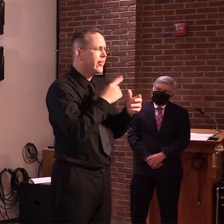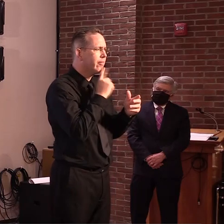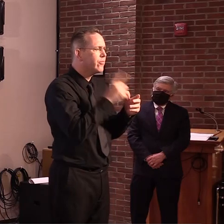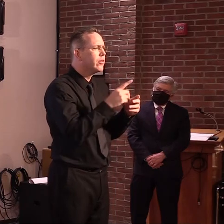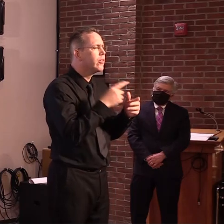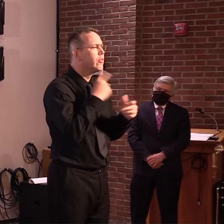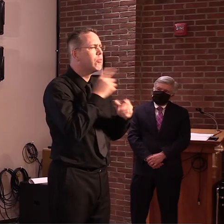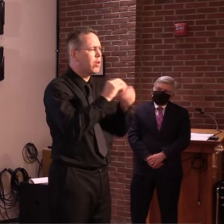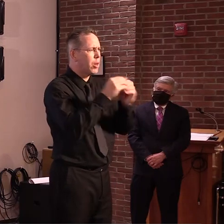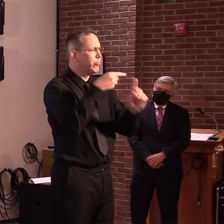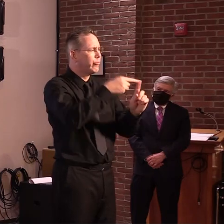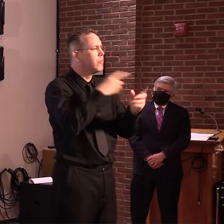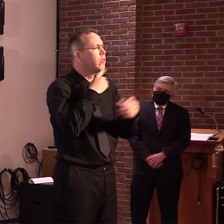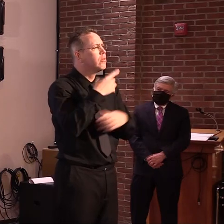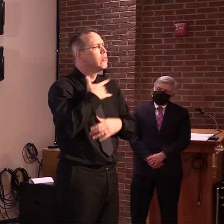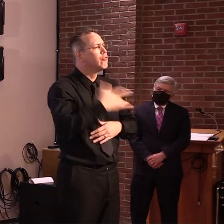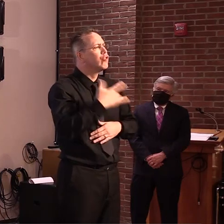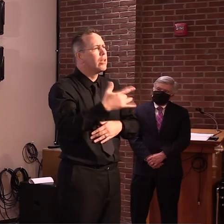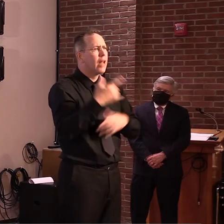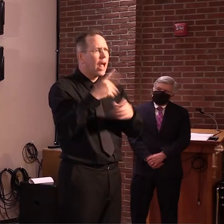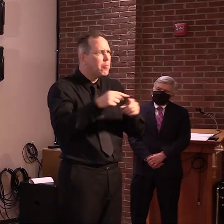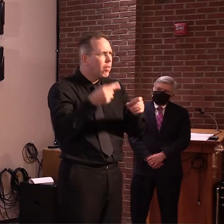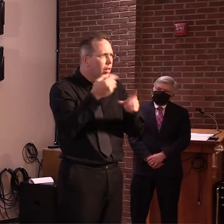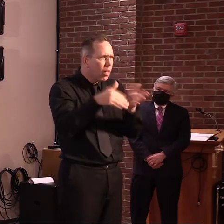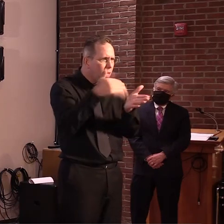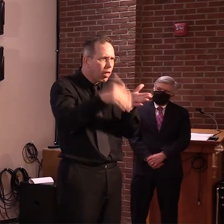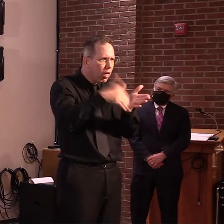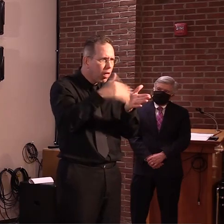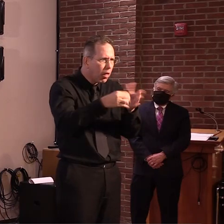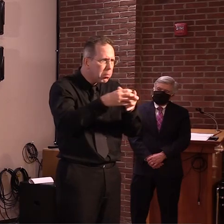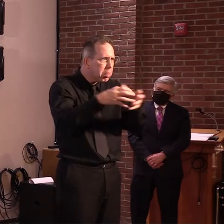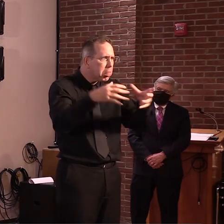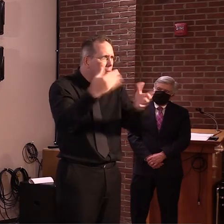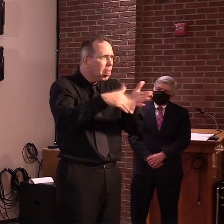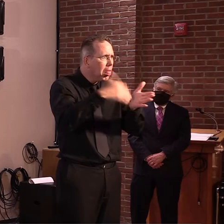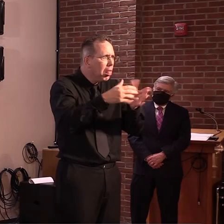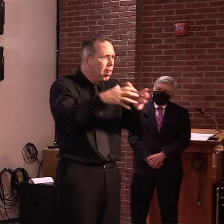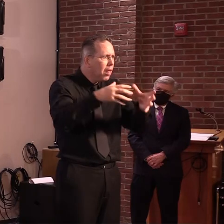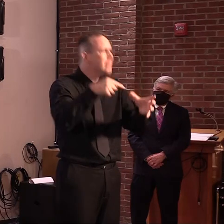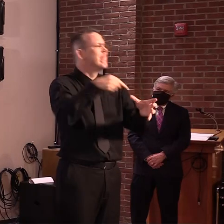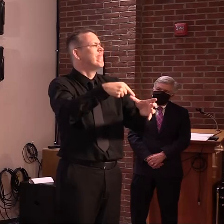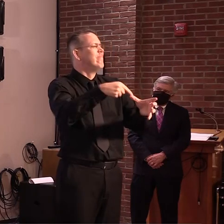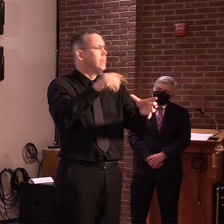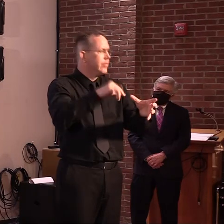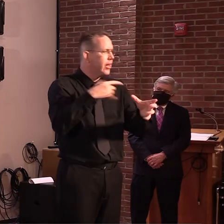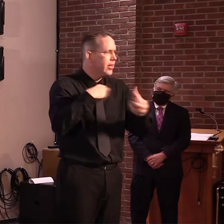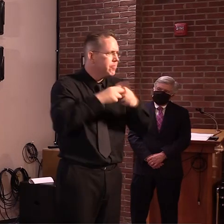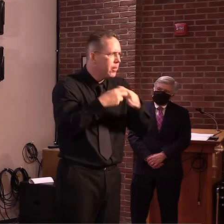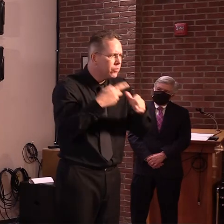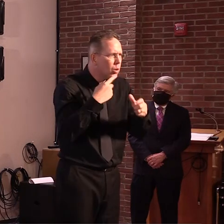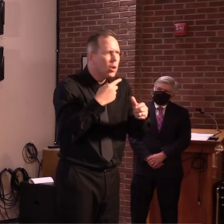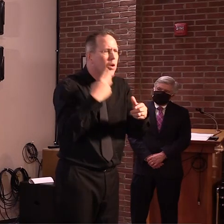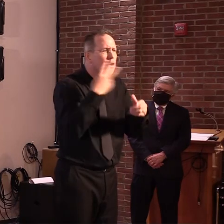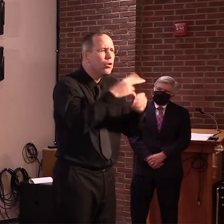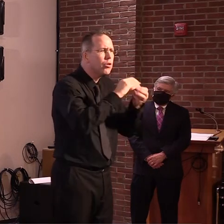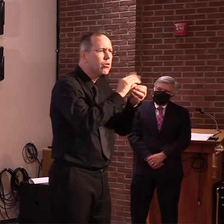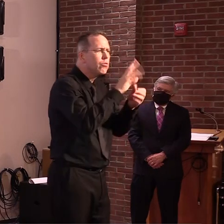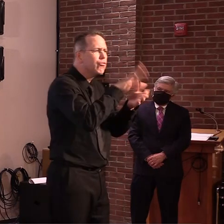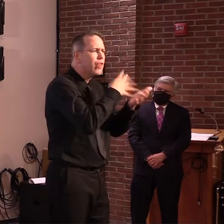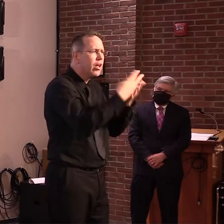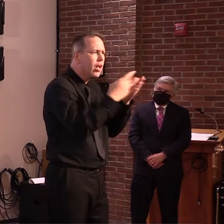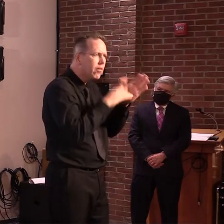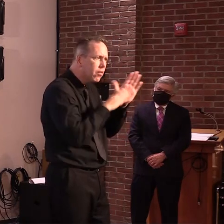So it really is looking at graphic representations of the data